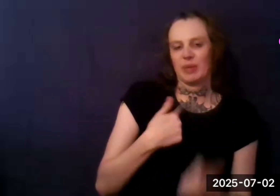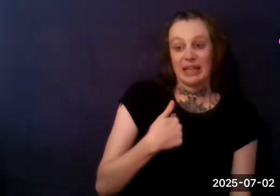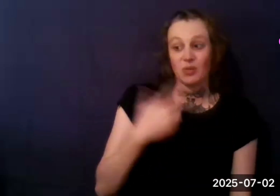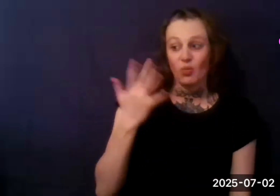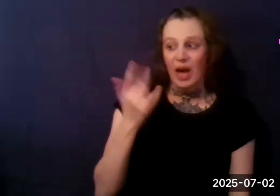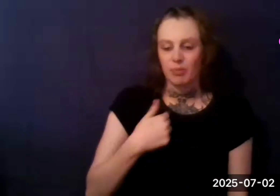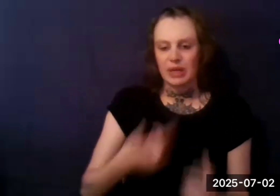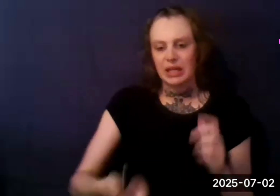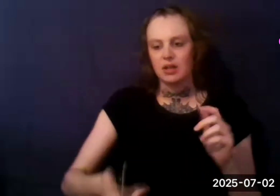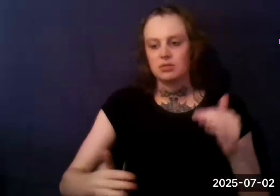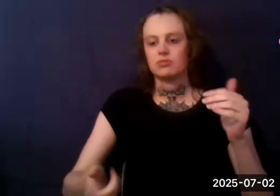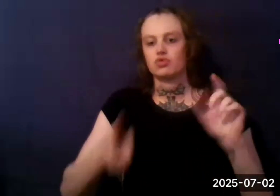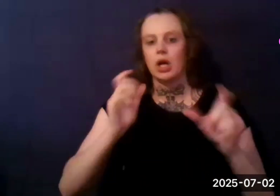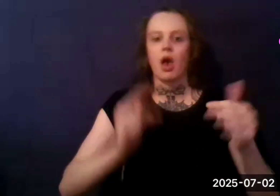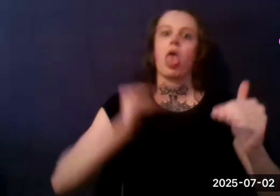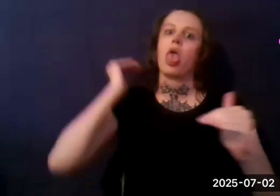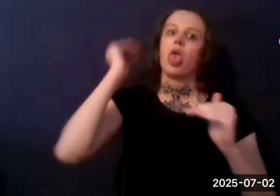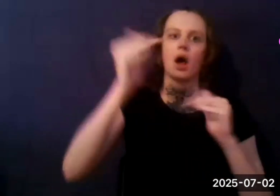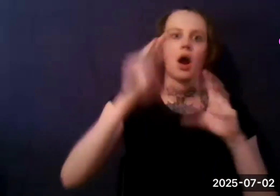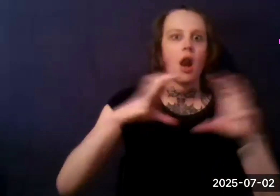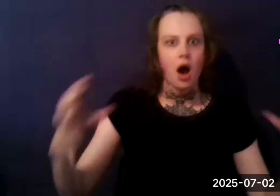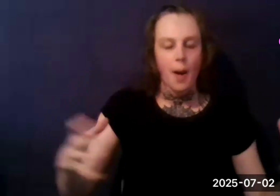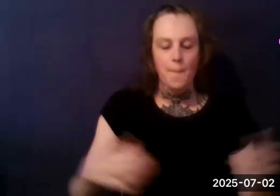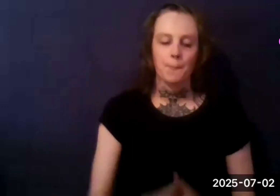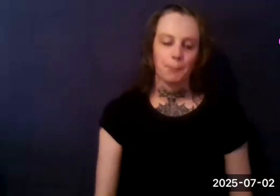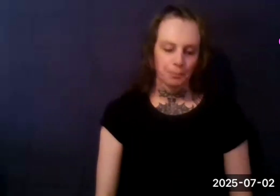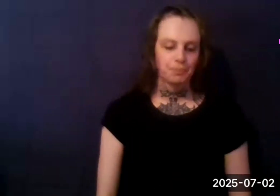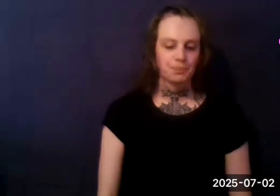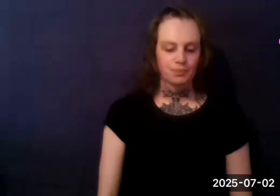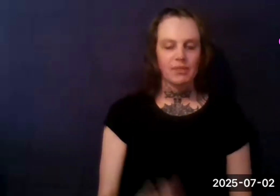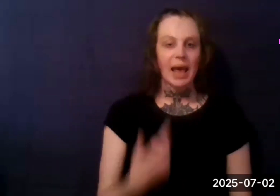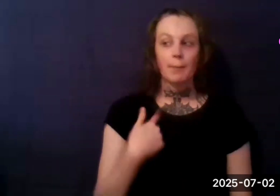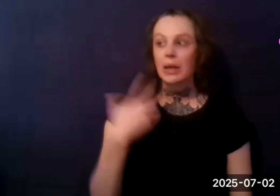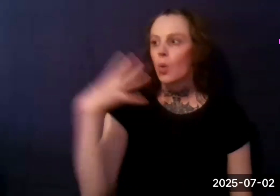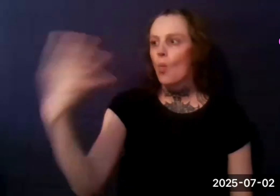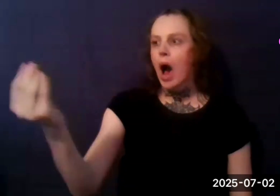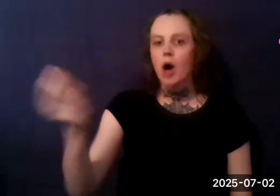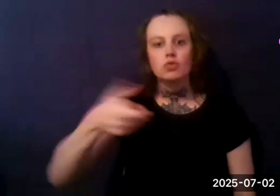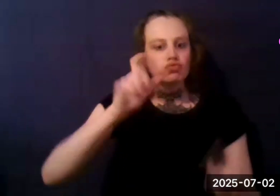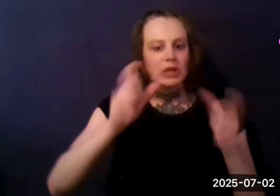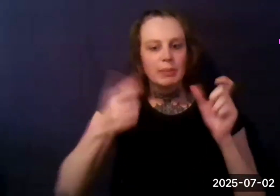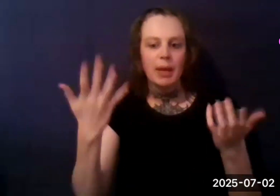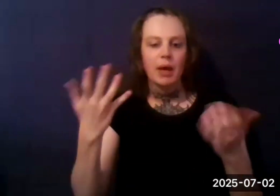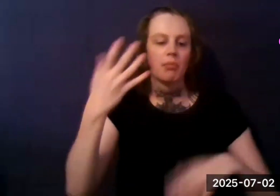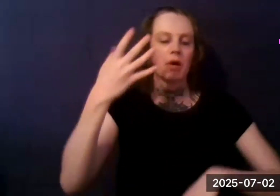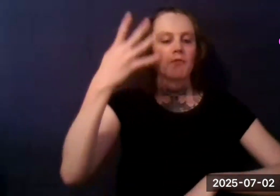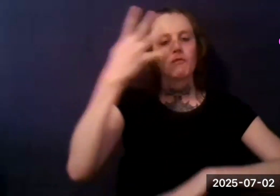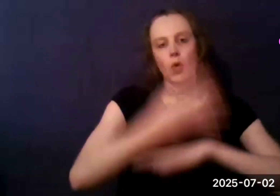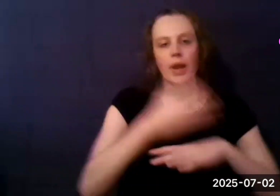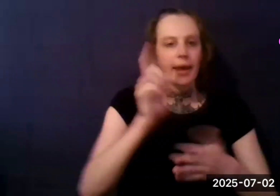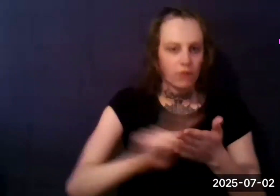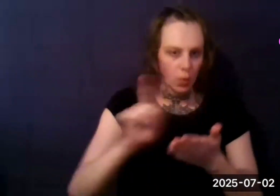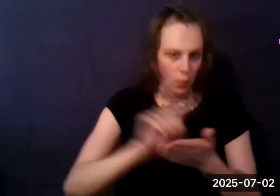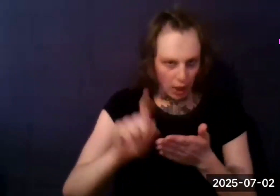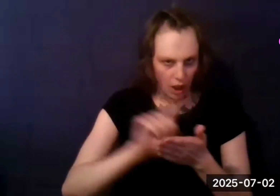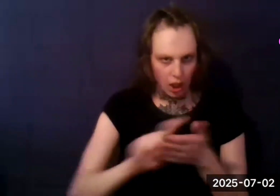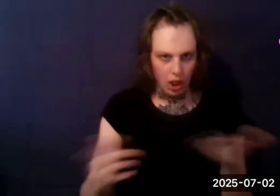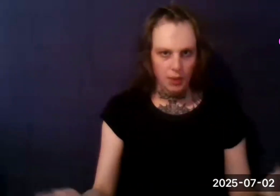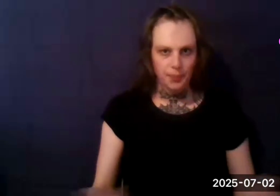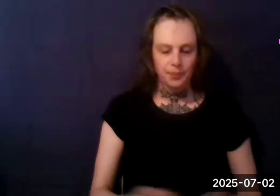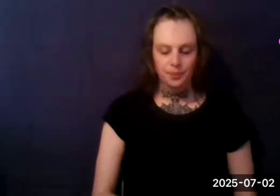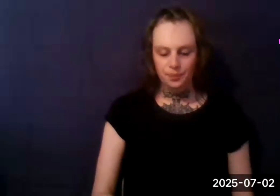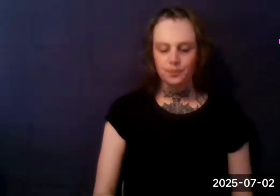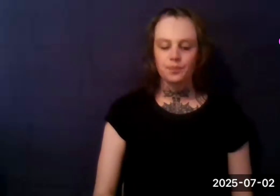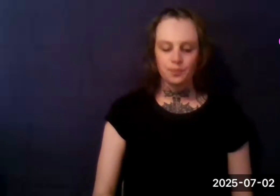like a 3 or 4 night a week thing. um I think I'm missing like at least a month of memory from just